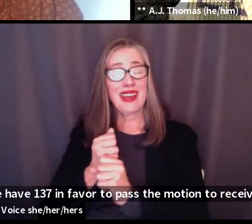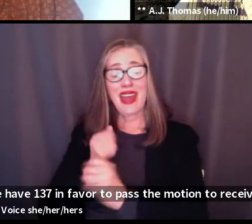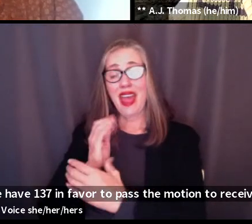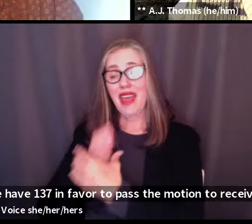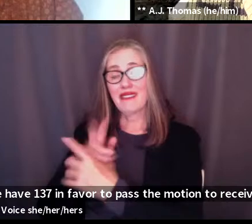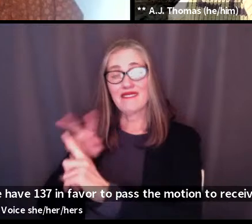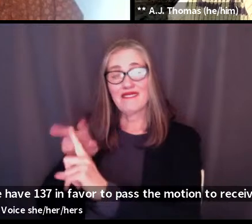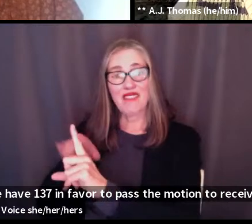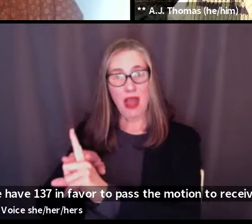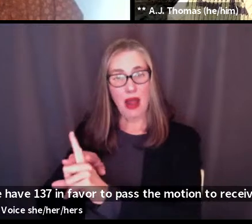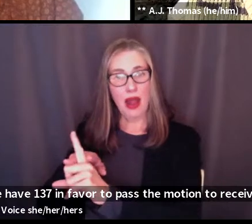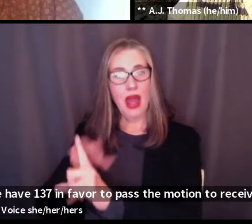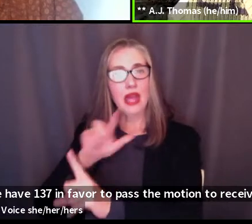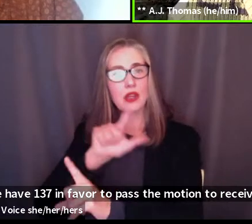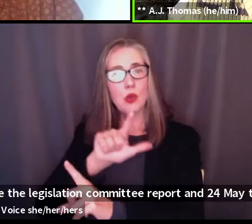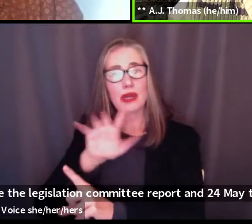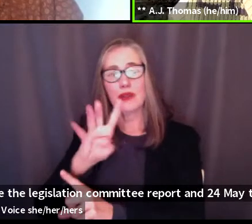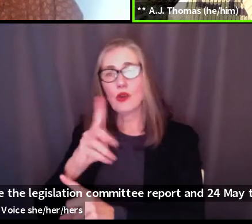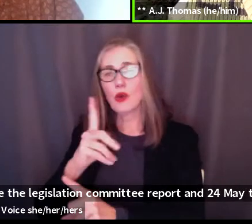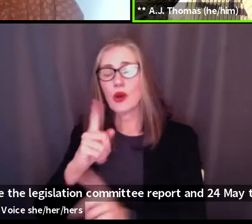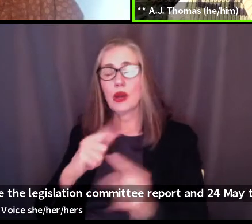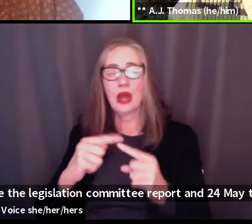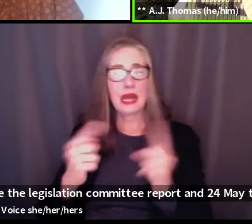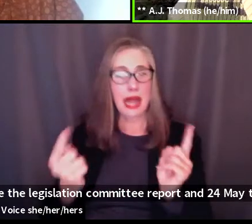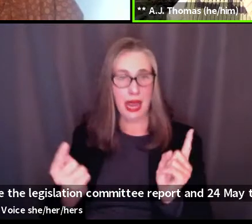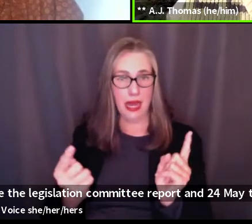nay. Thank you.